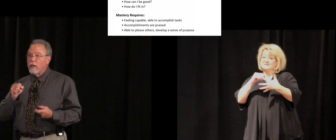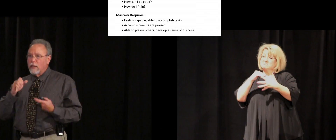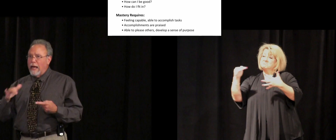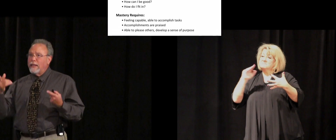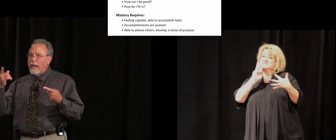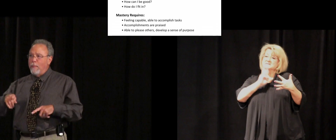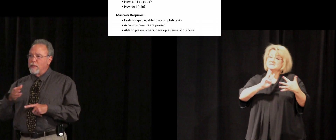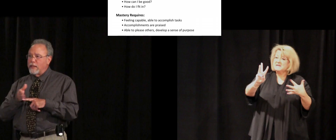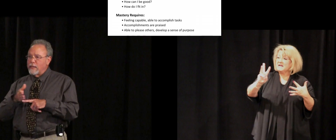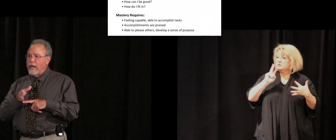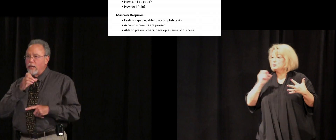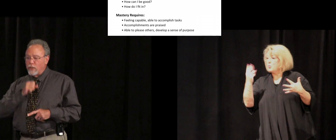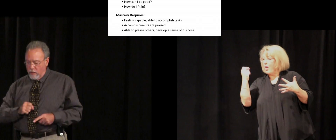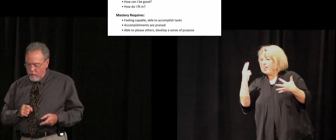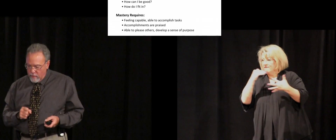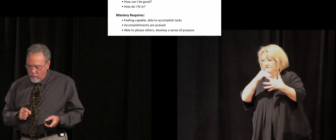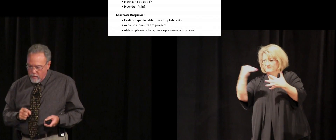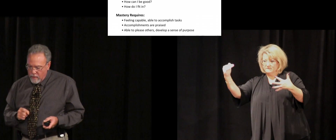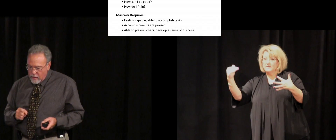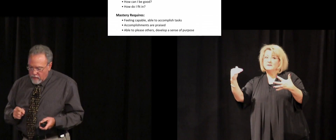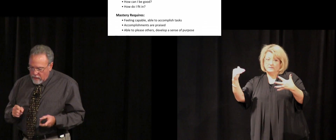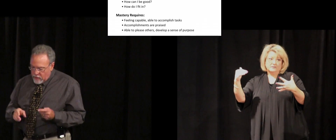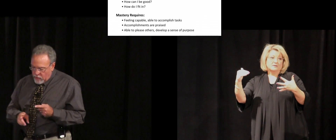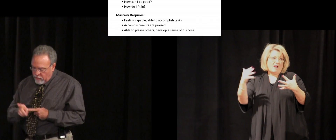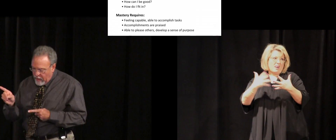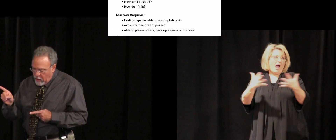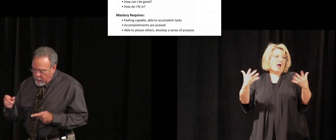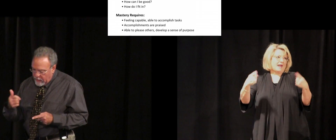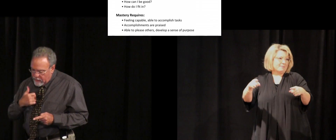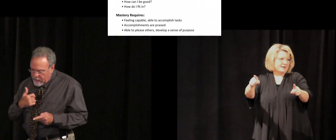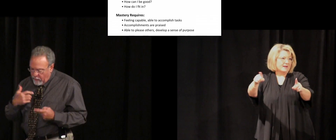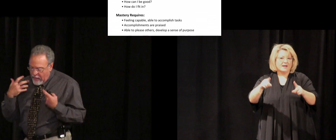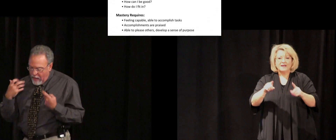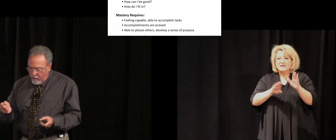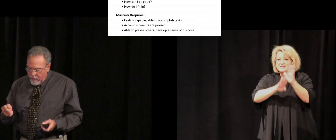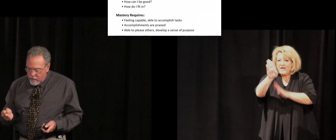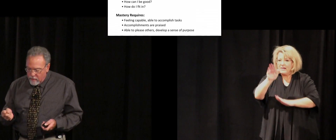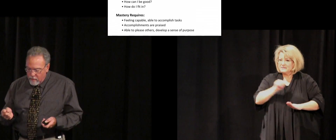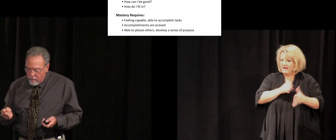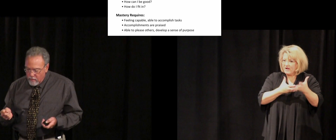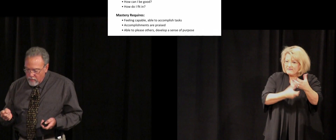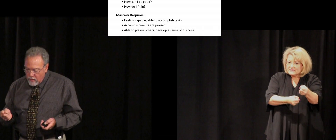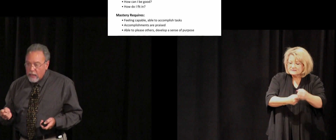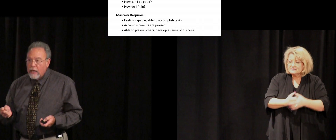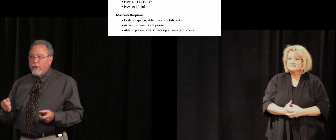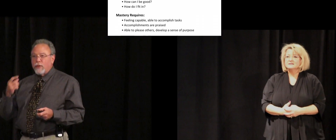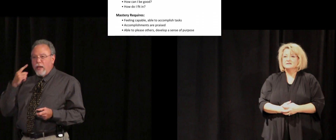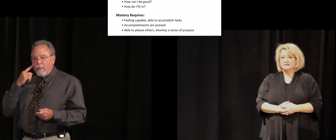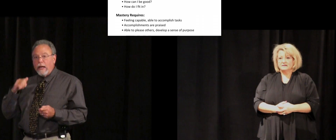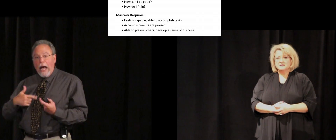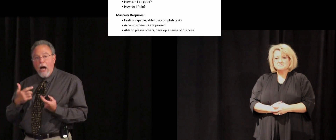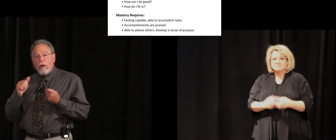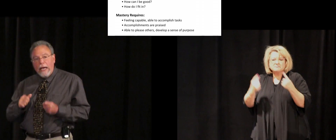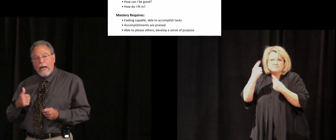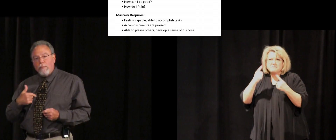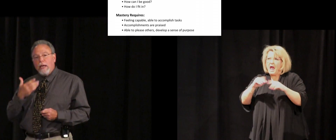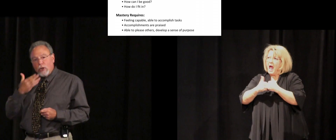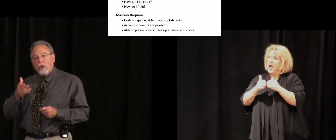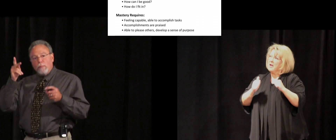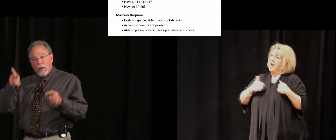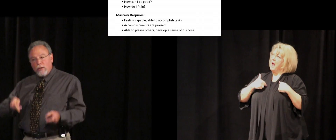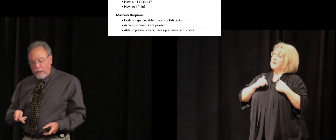they don't have a good realistic sense of how to do it. They think that their way of doing something is good enough.